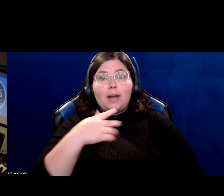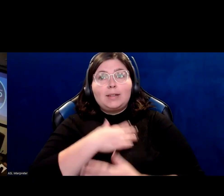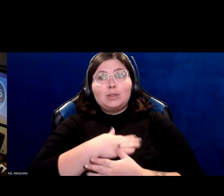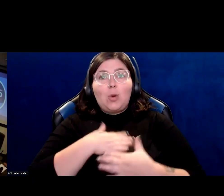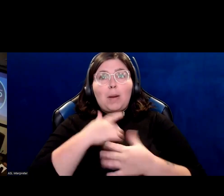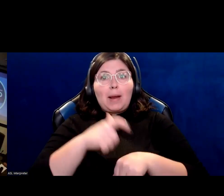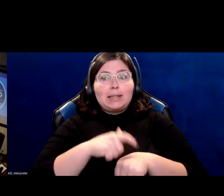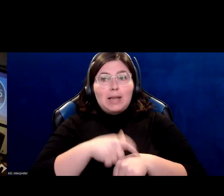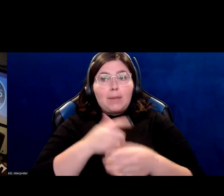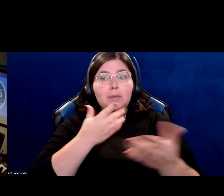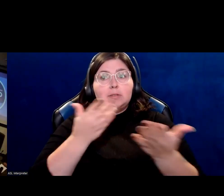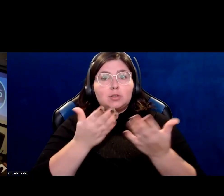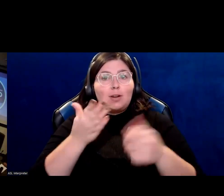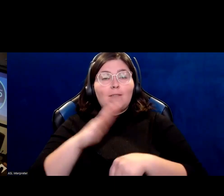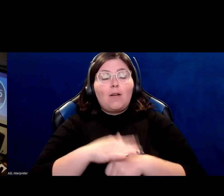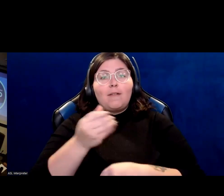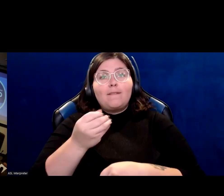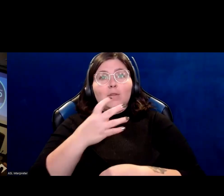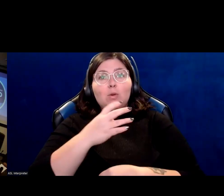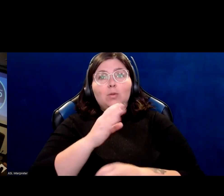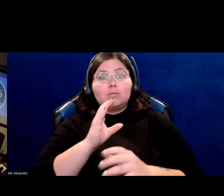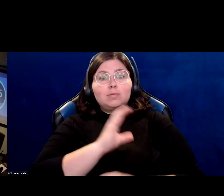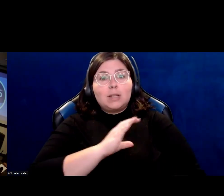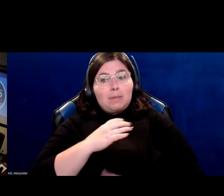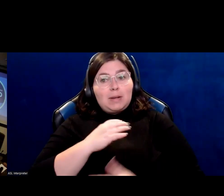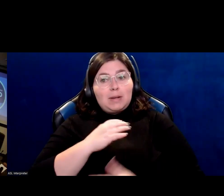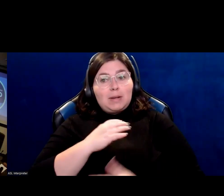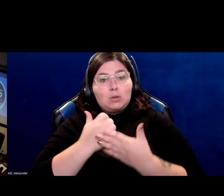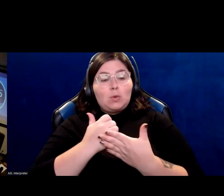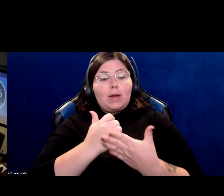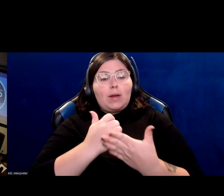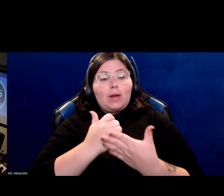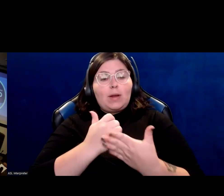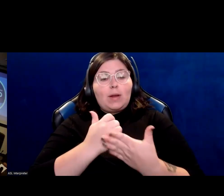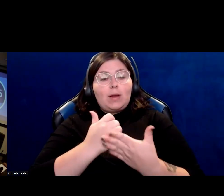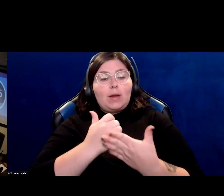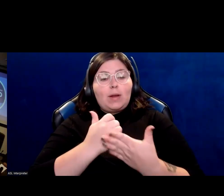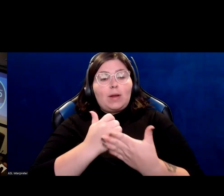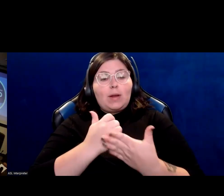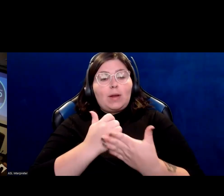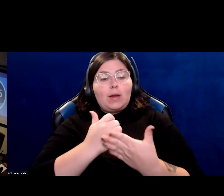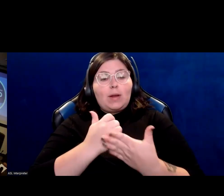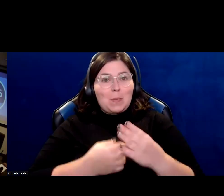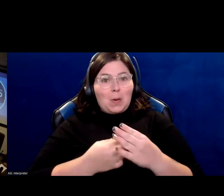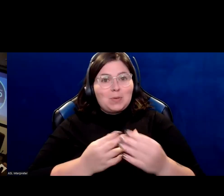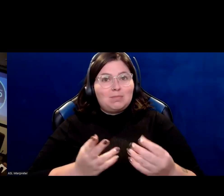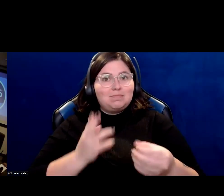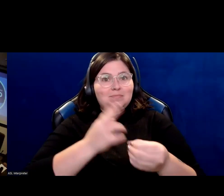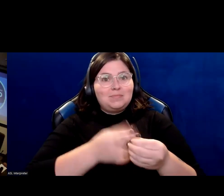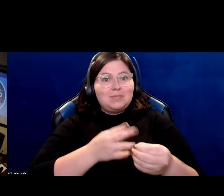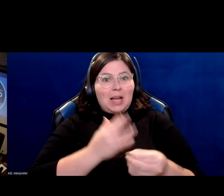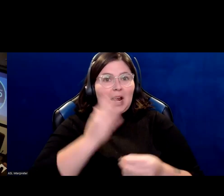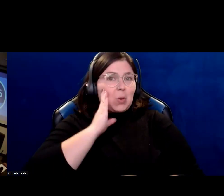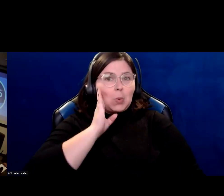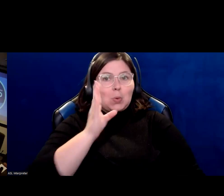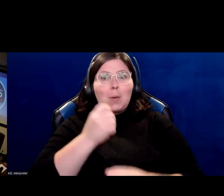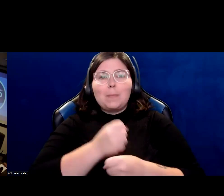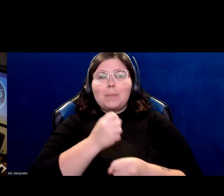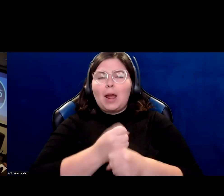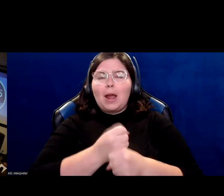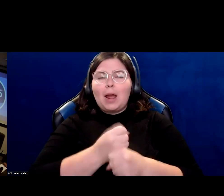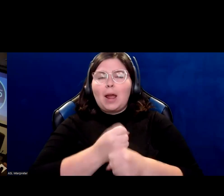served on some committees to try to help. And so I'm really happy for both of them. I know you're going to make